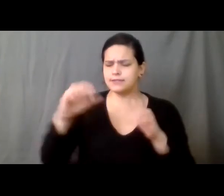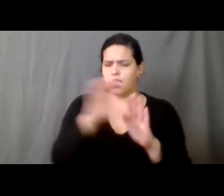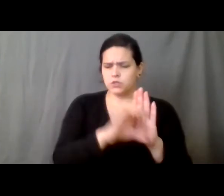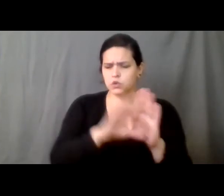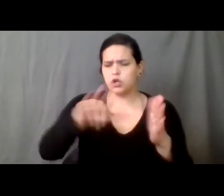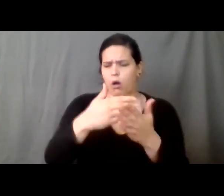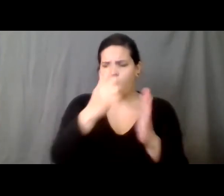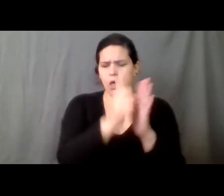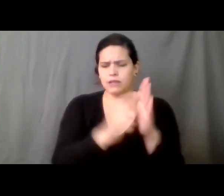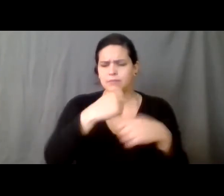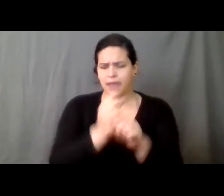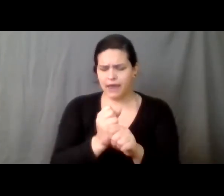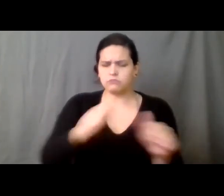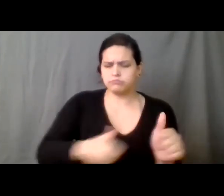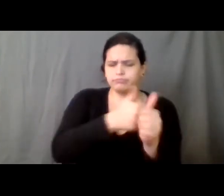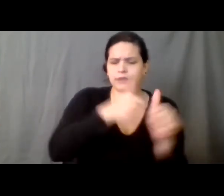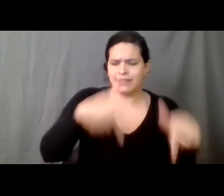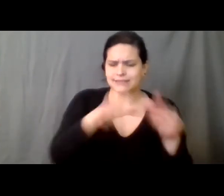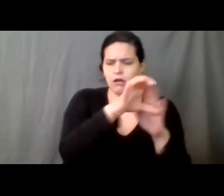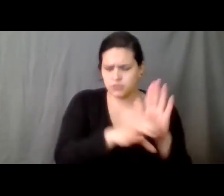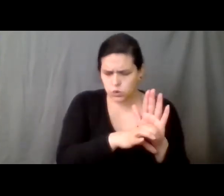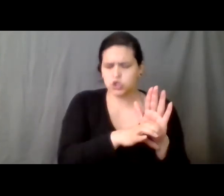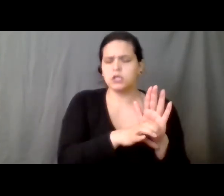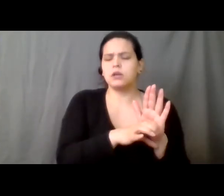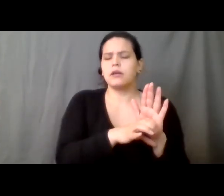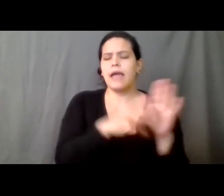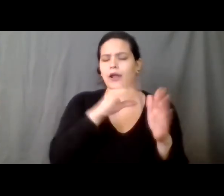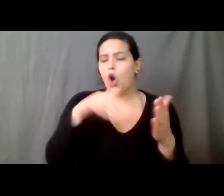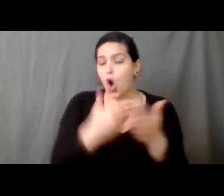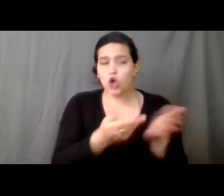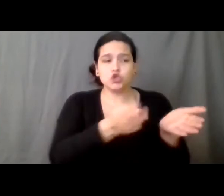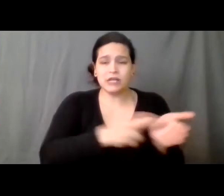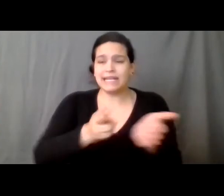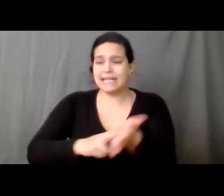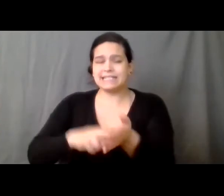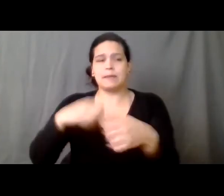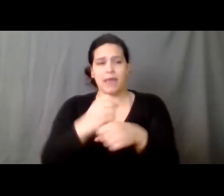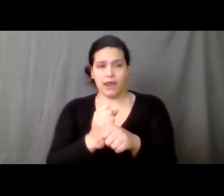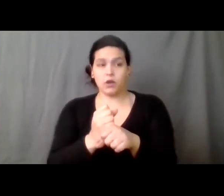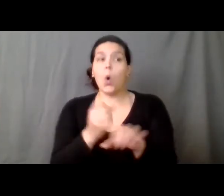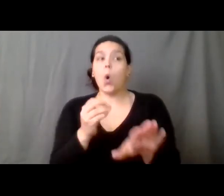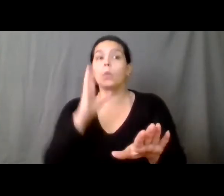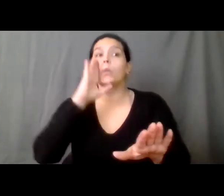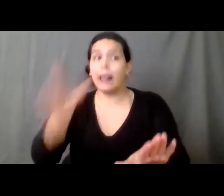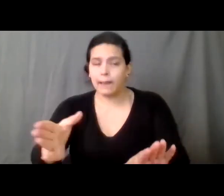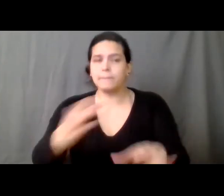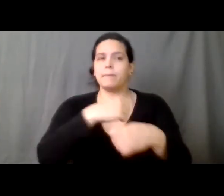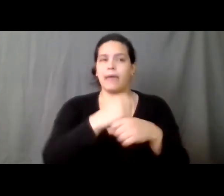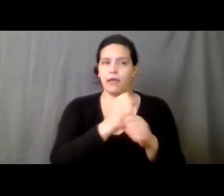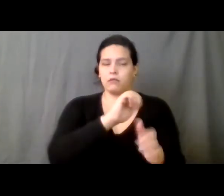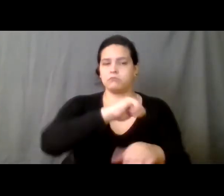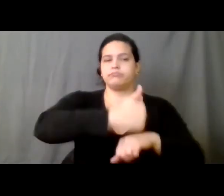laws made pursuant to this Constitution and all treaties made or which shall be made, no matter what